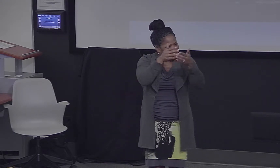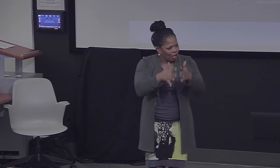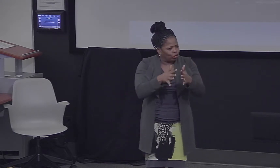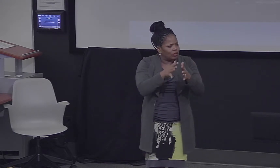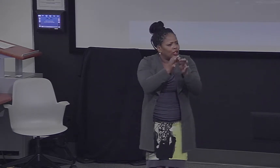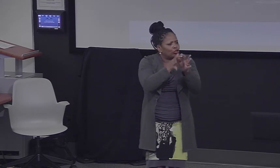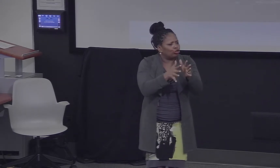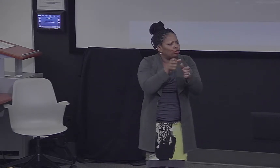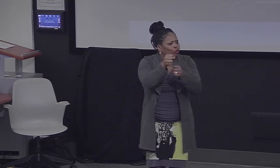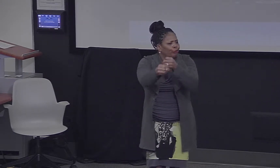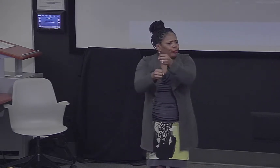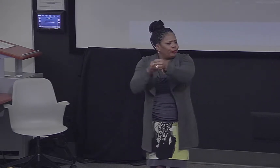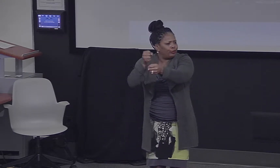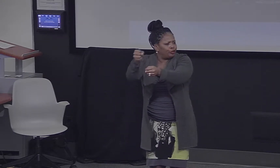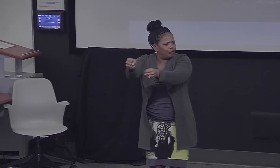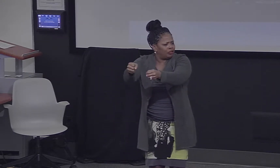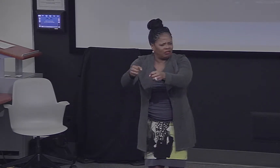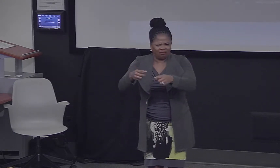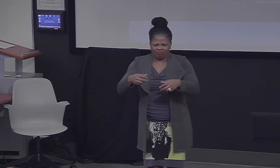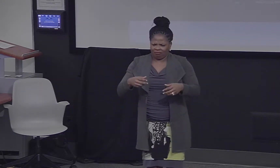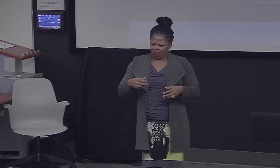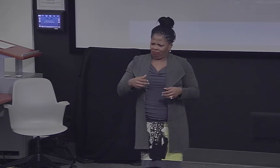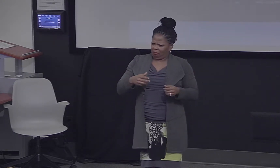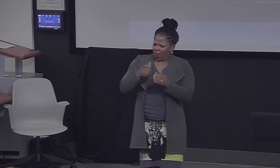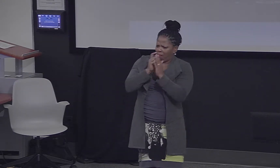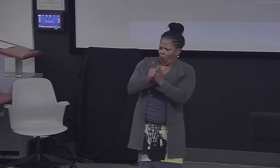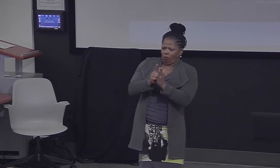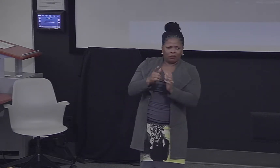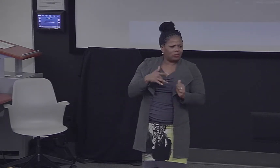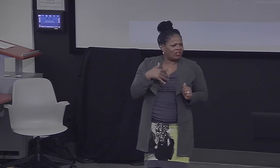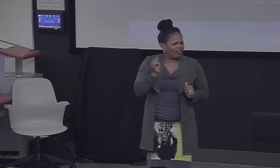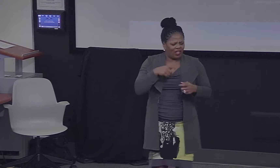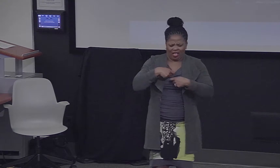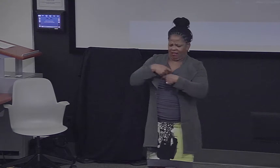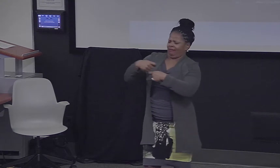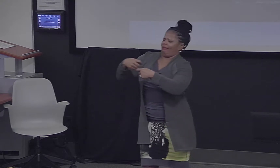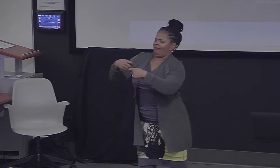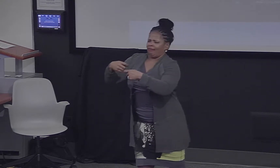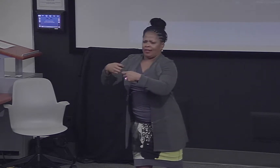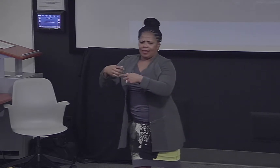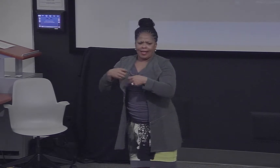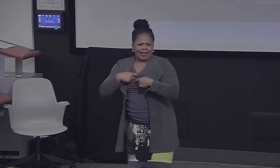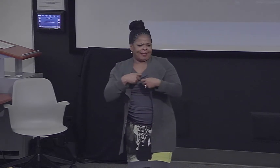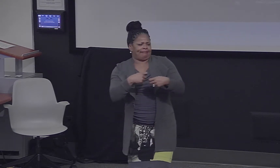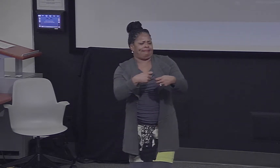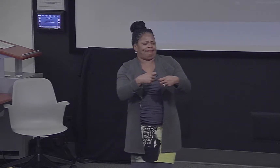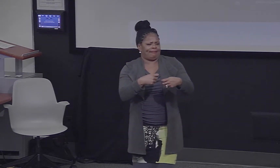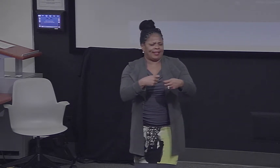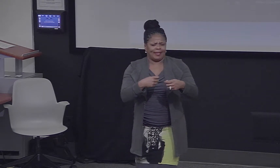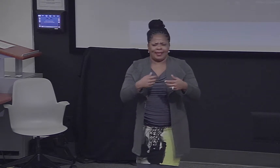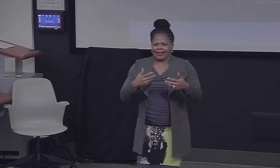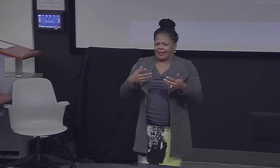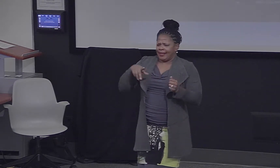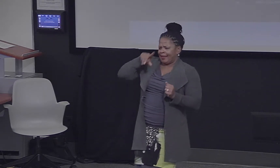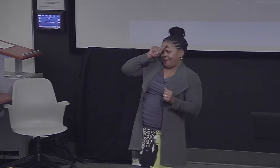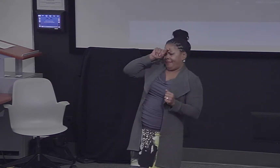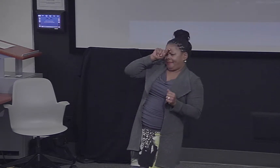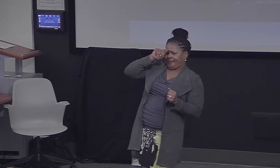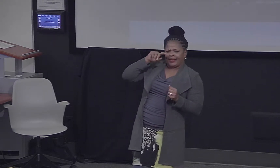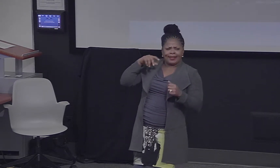So what I'm talking about and some of these questions that arose for me have to do with how interpreters are scheduled. I was being scheduled. I